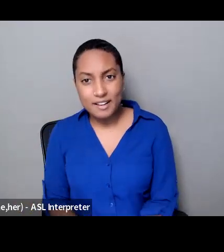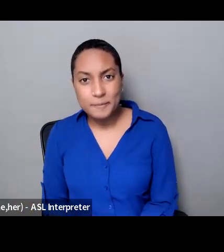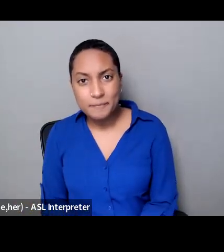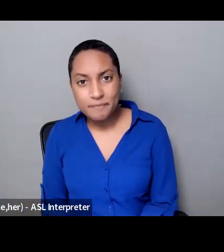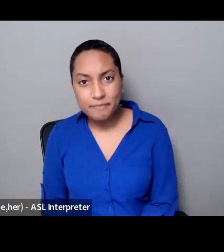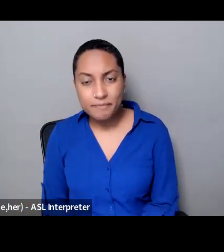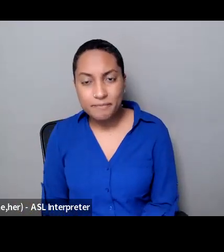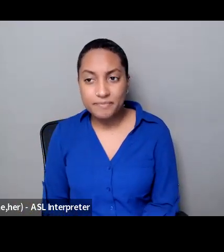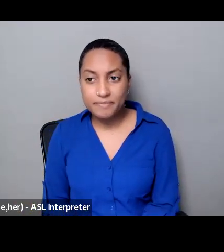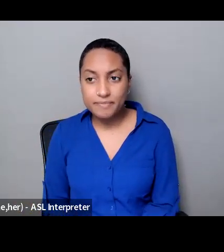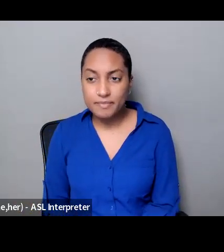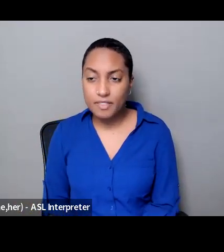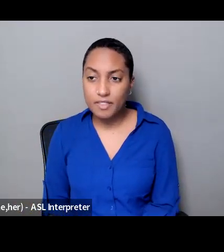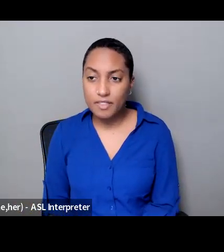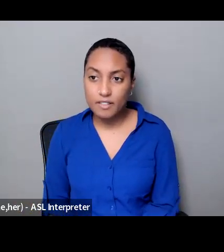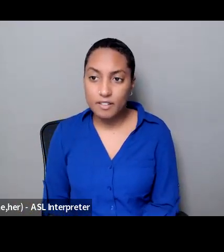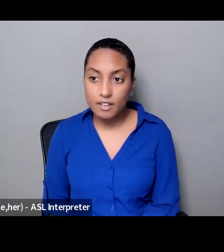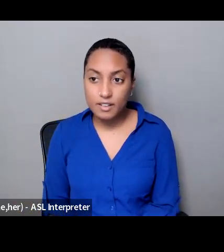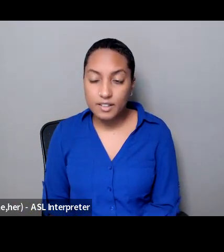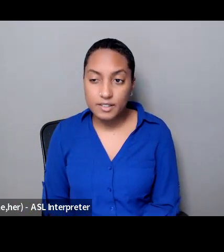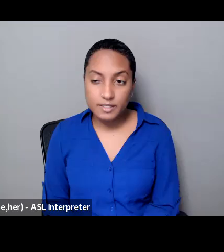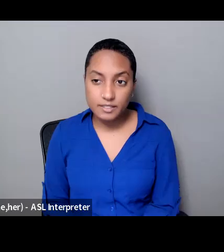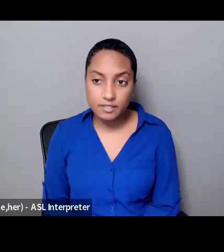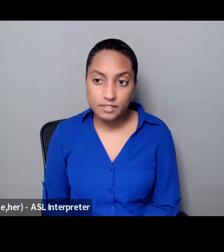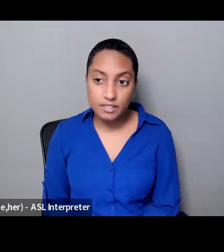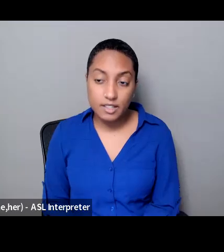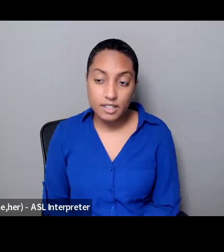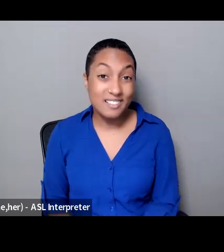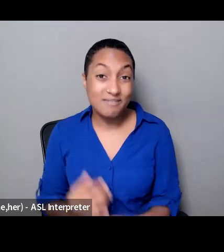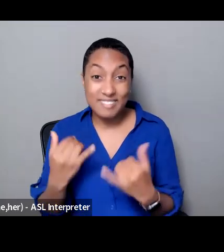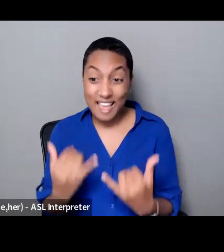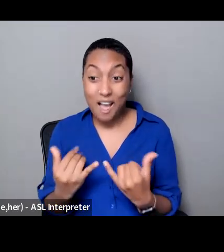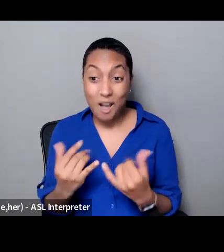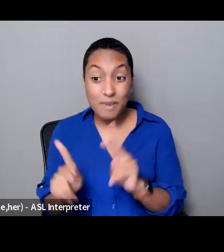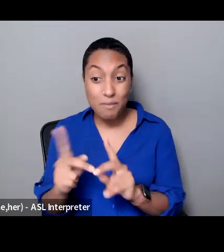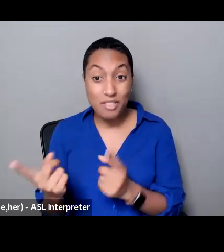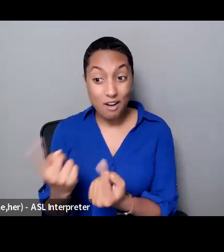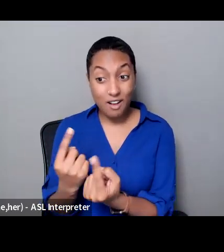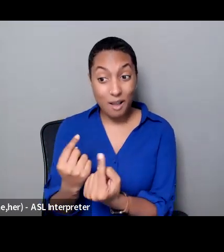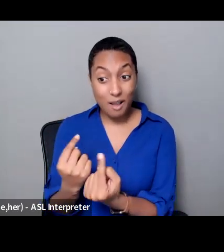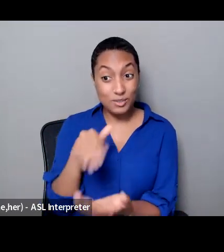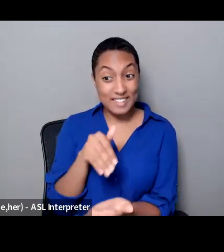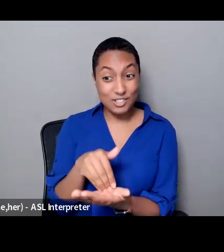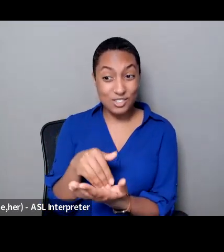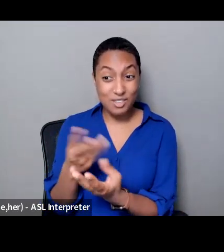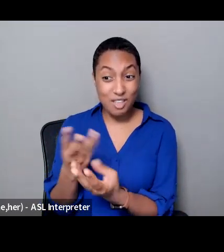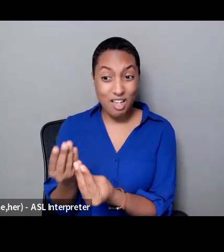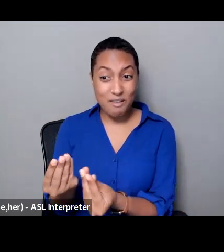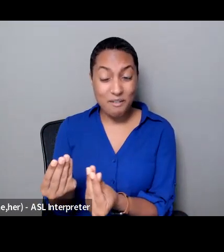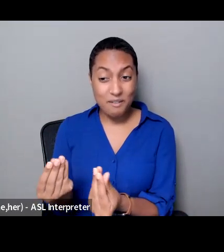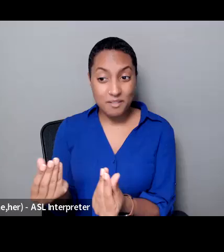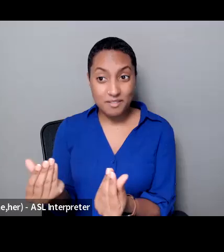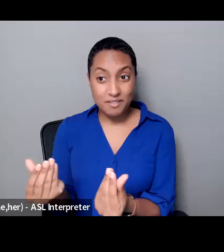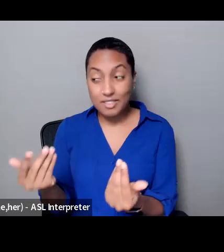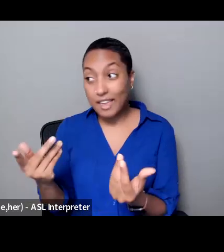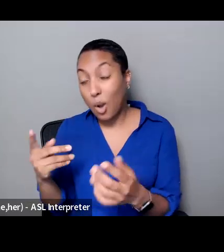a lot of people who aren't coming to centers anymore. They go through the school system and into employment and into life, and they don't